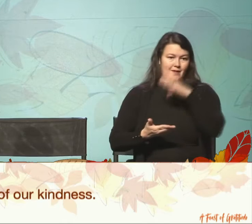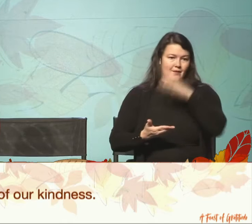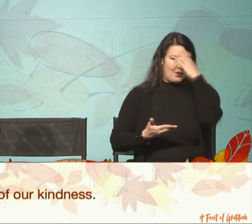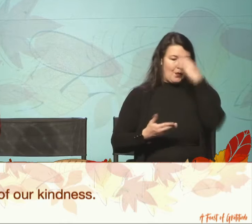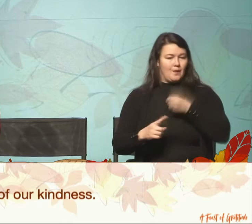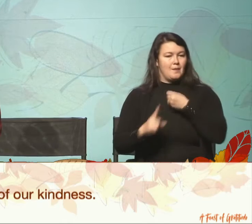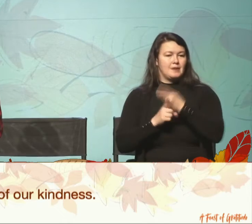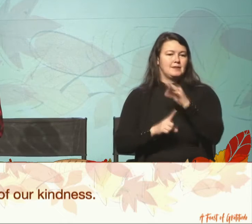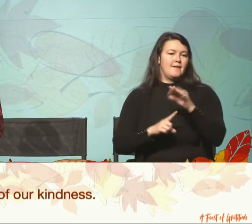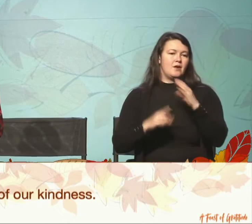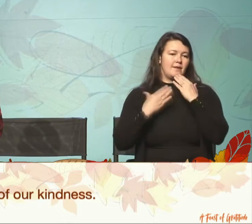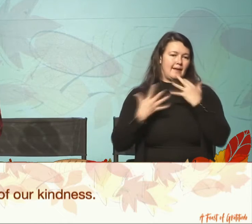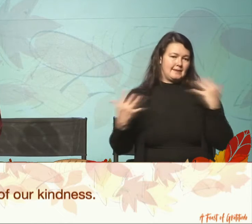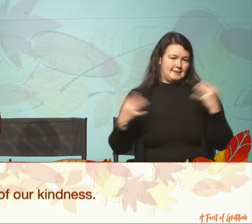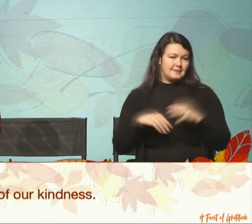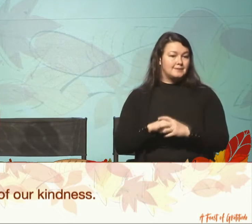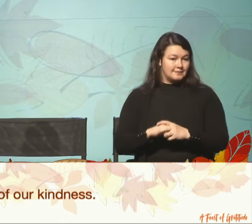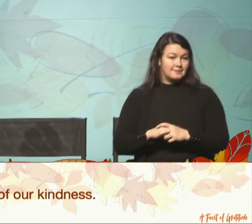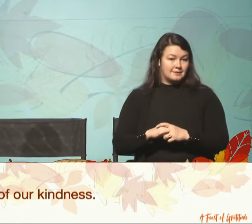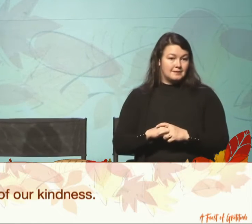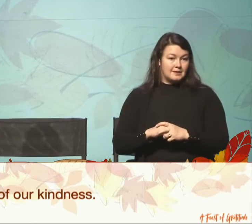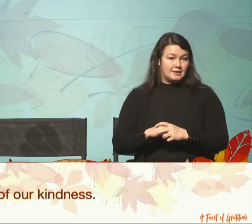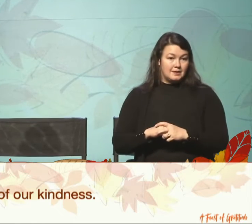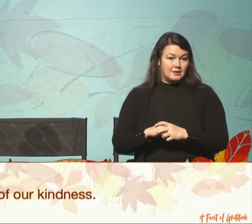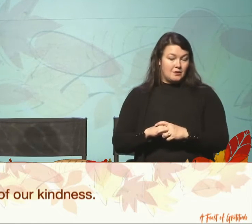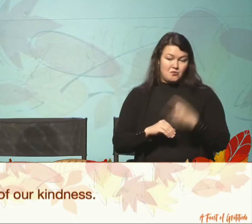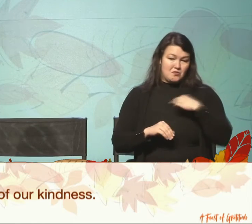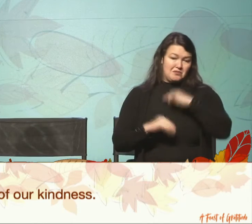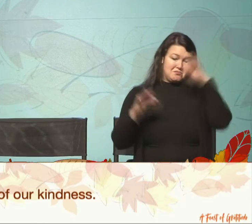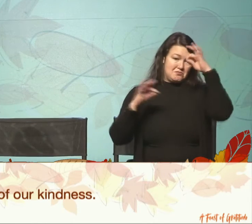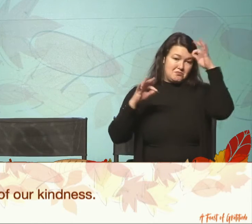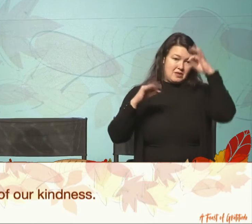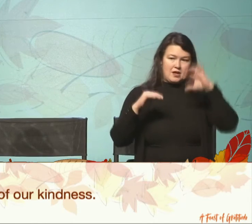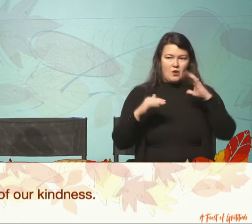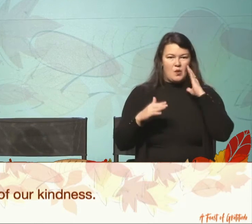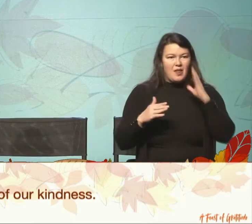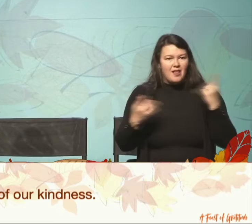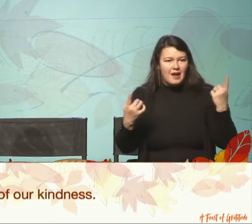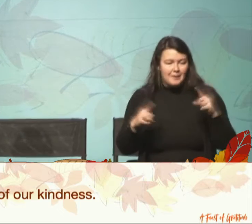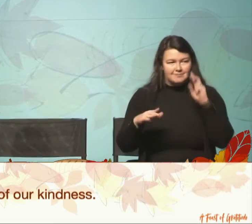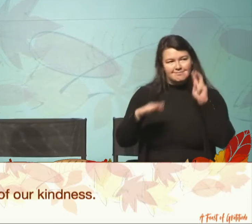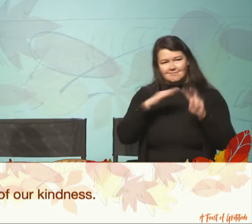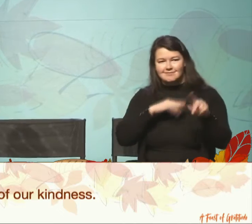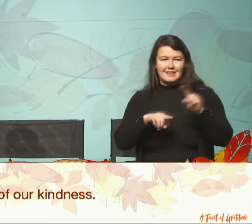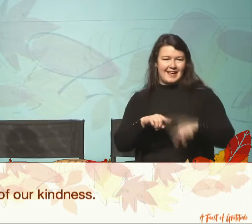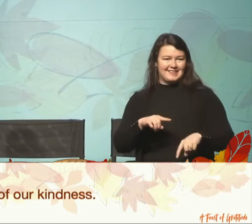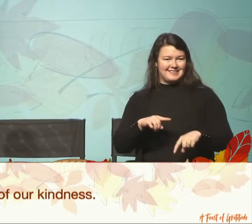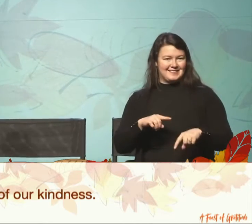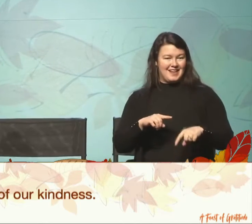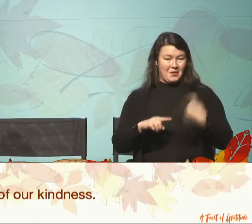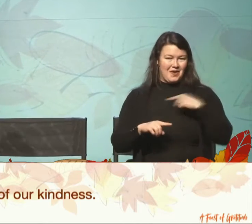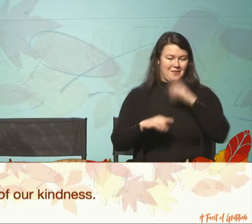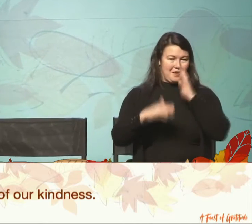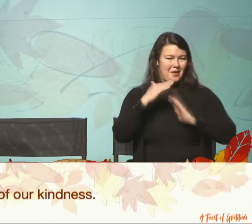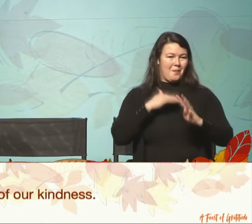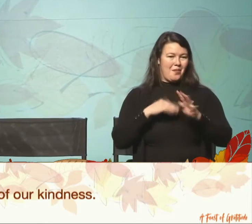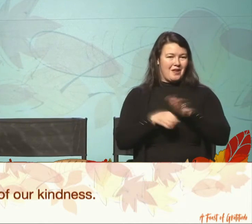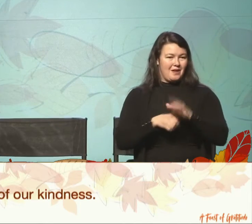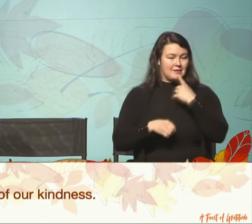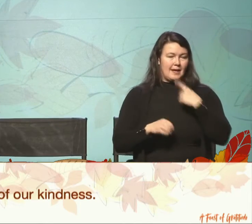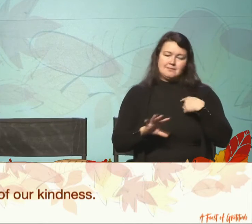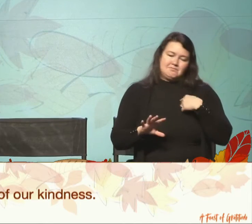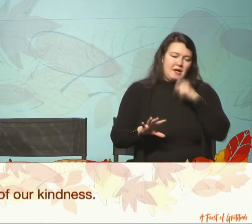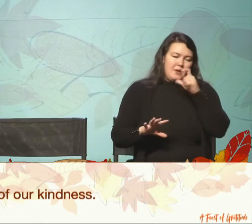of our kindness. We just never know what's going to happen. And we have to be humble enough to say, I don't need to